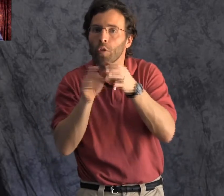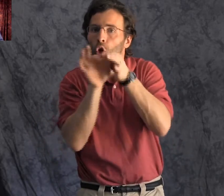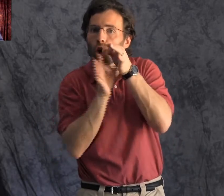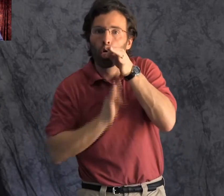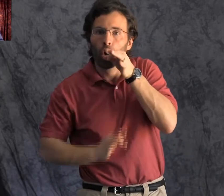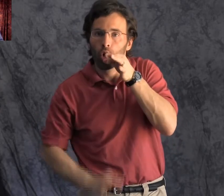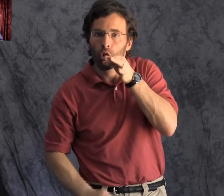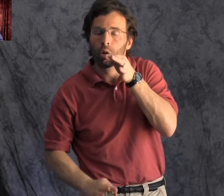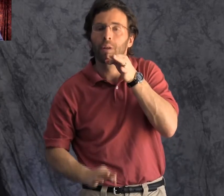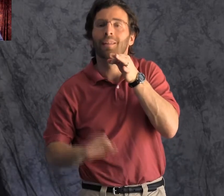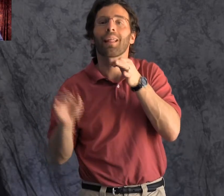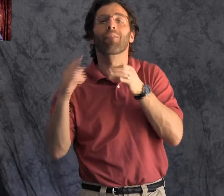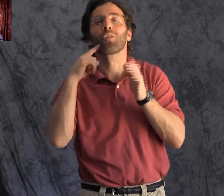the pancreas, and the gallbladder.